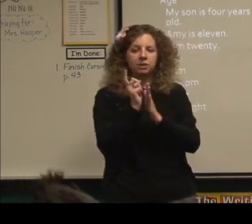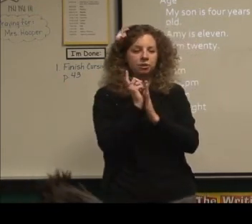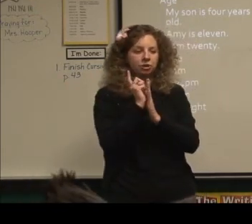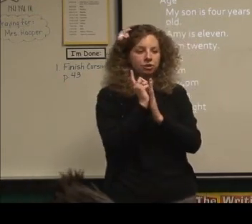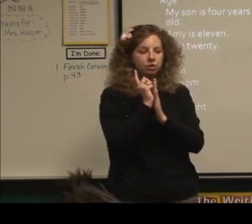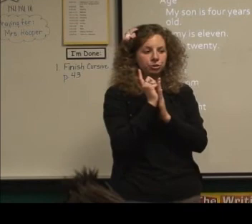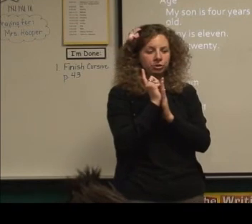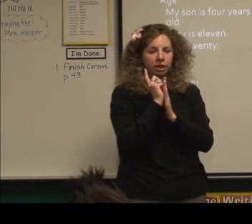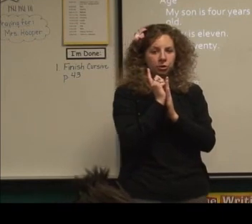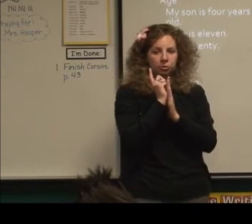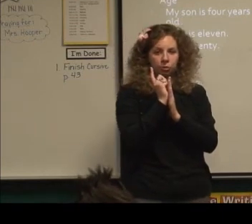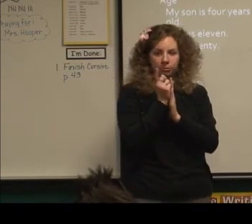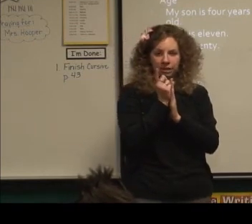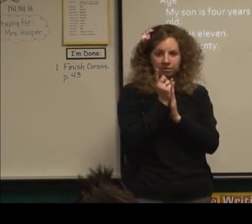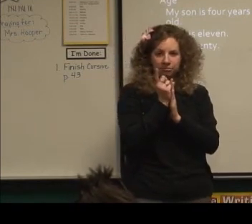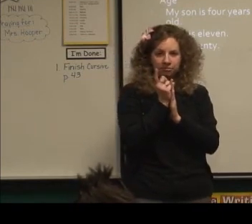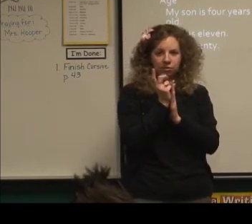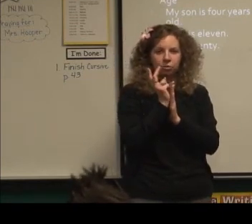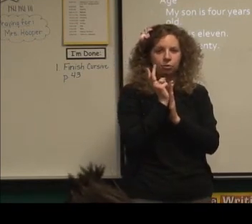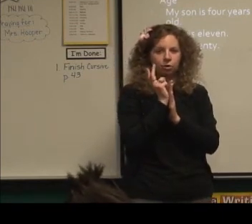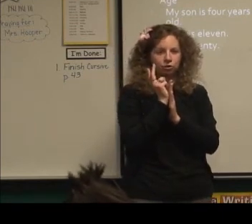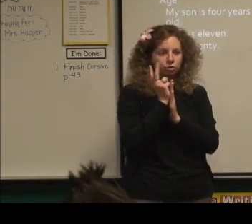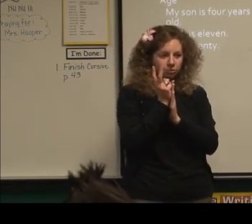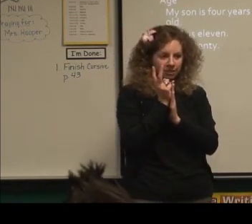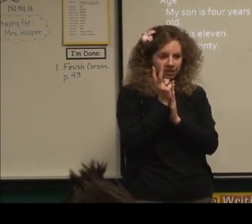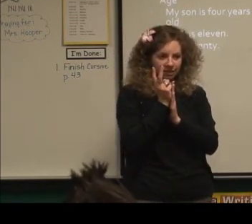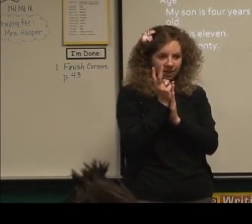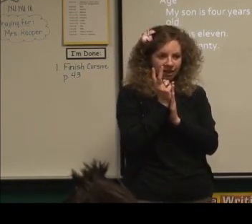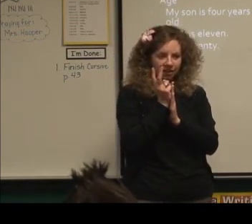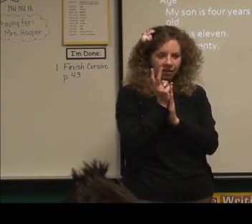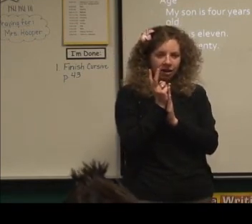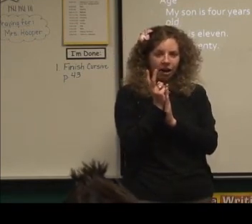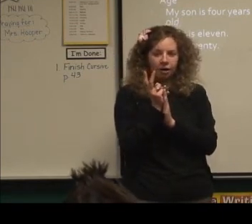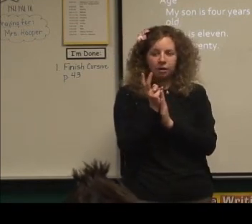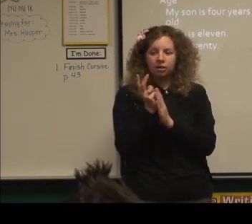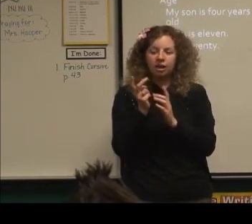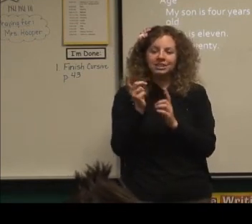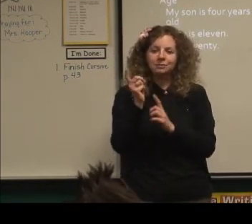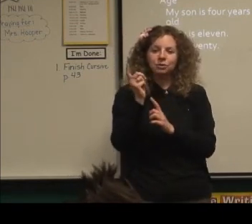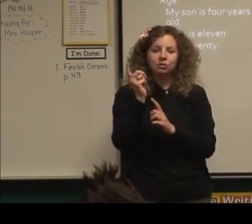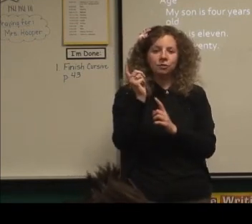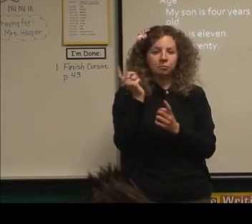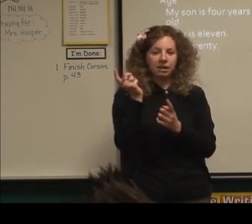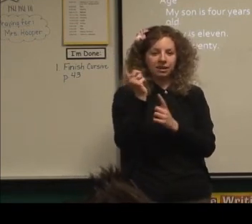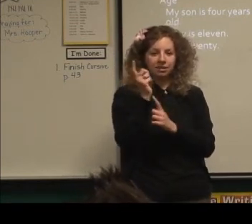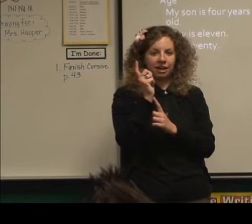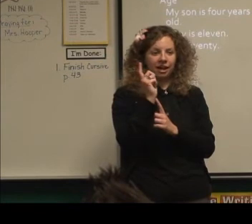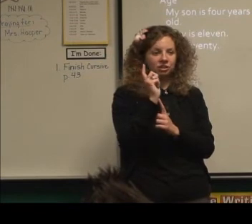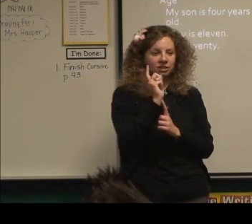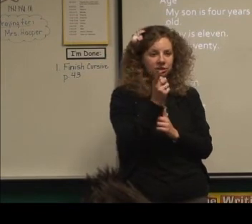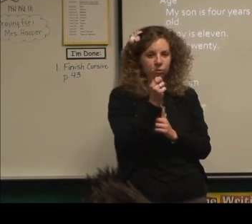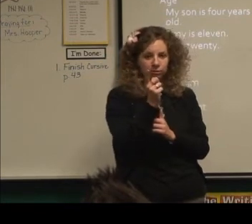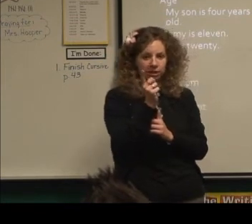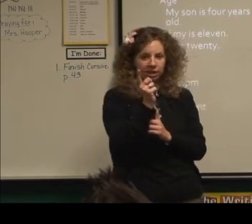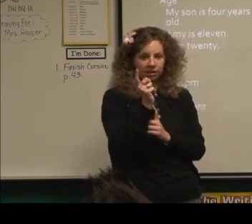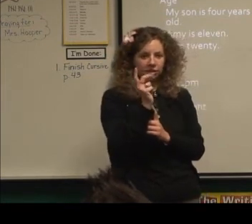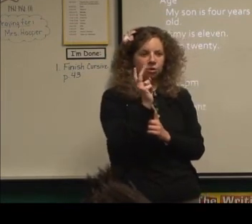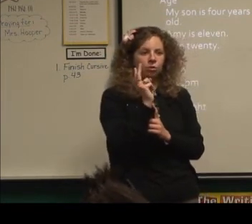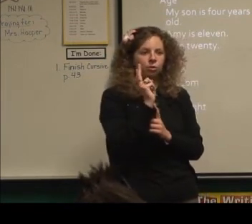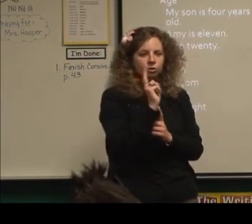you can do like 1 minute or 2 minutes like that. A lot of times though, for a minute, then I actually see 1 minute or